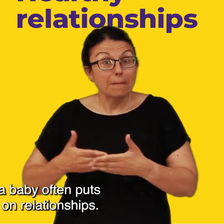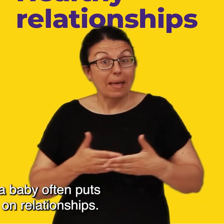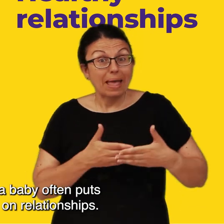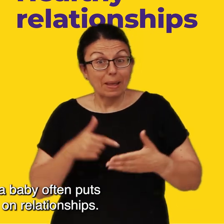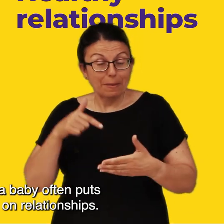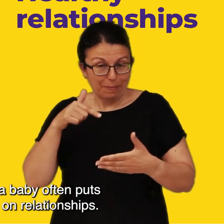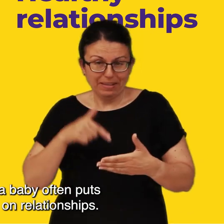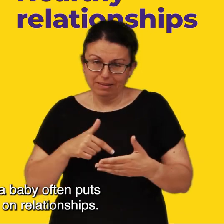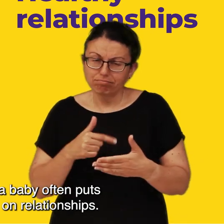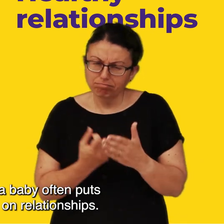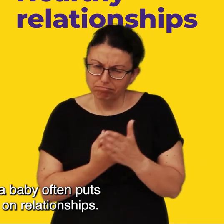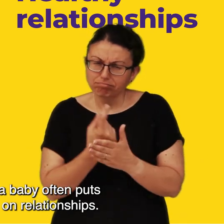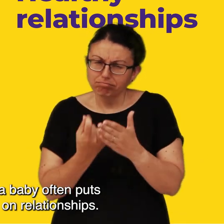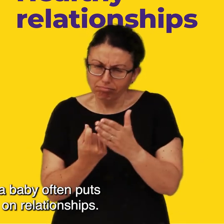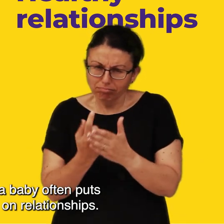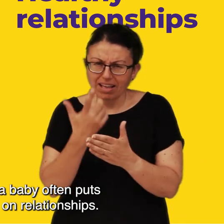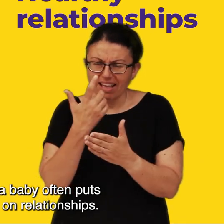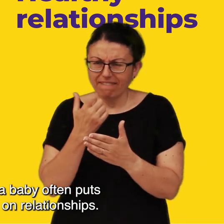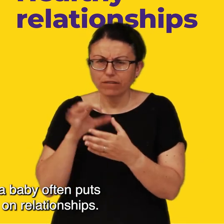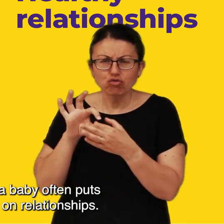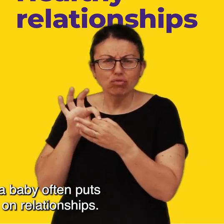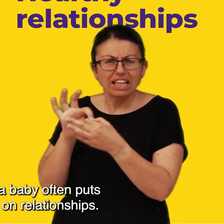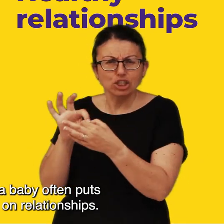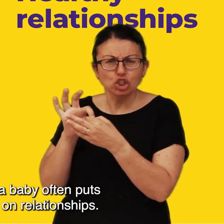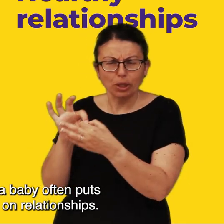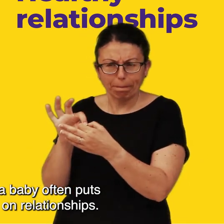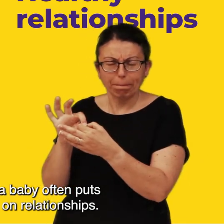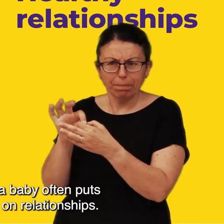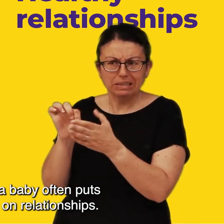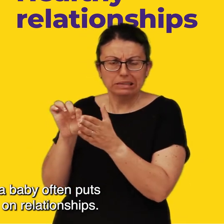Having a baby often puts a strain on relationships.